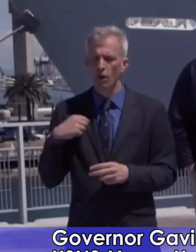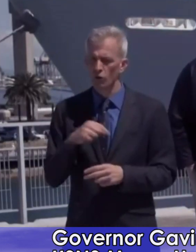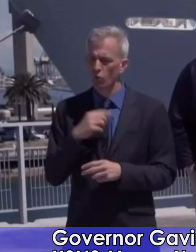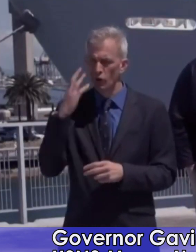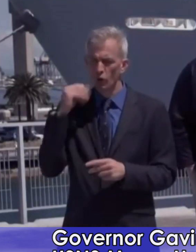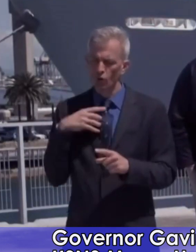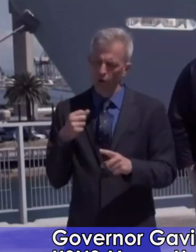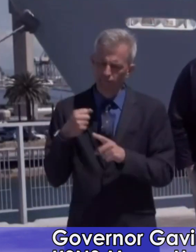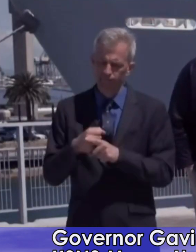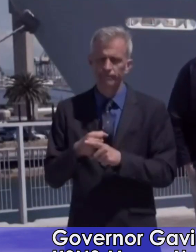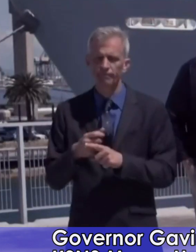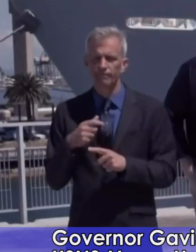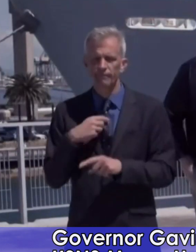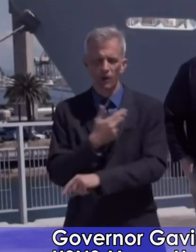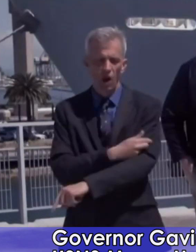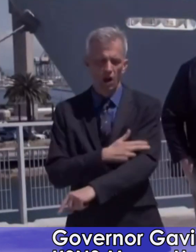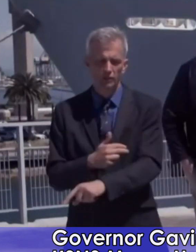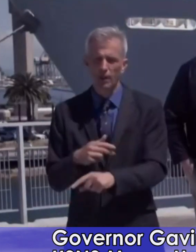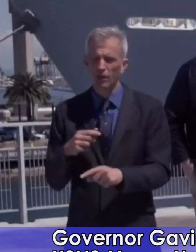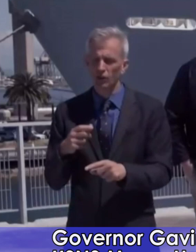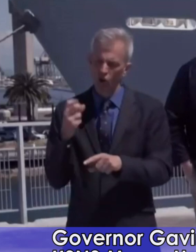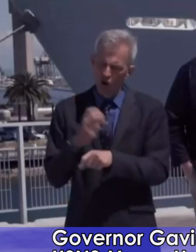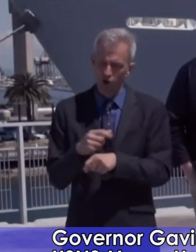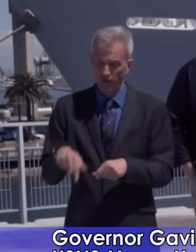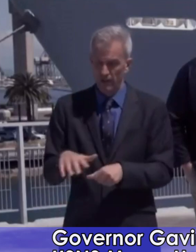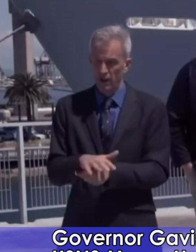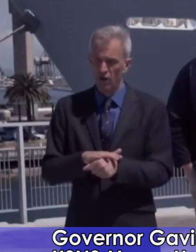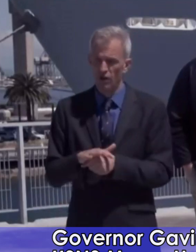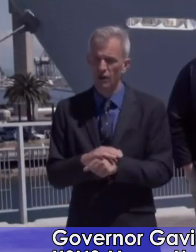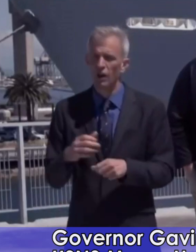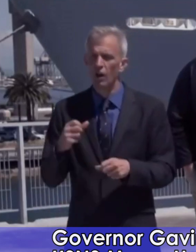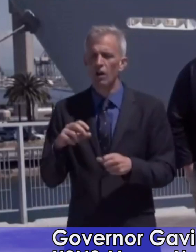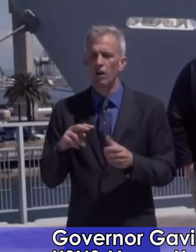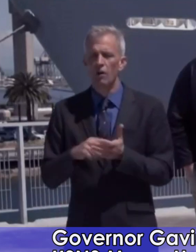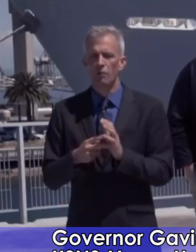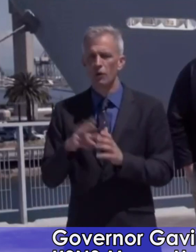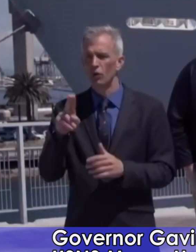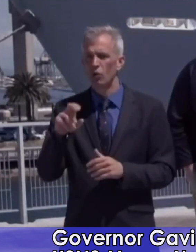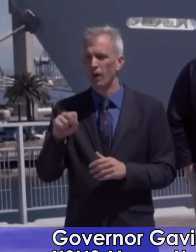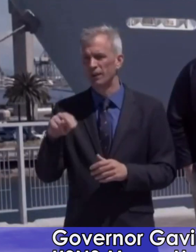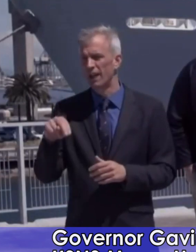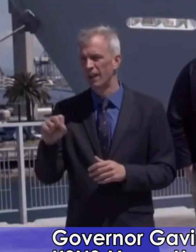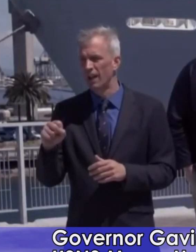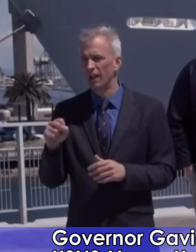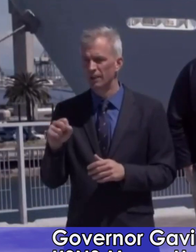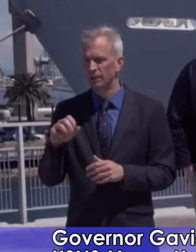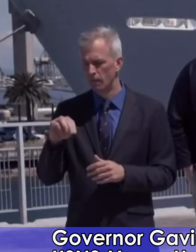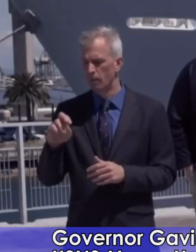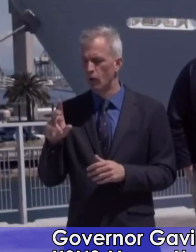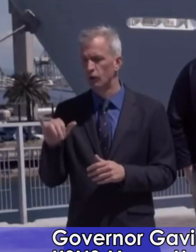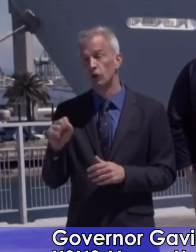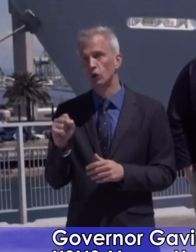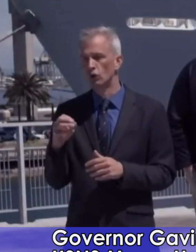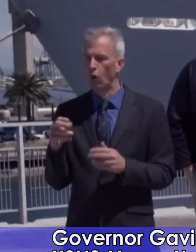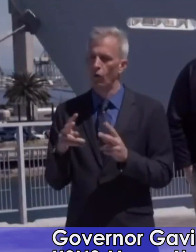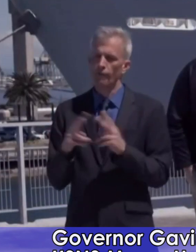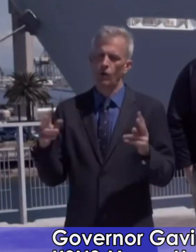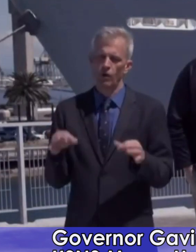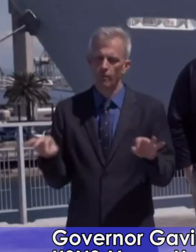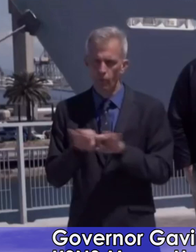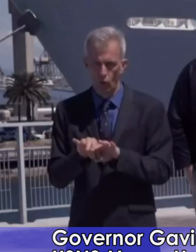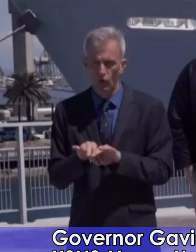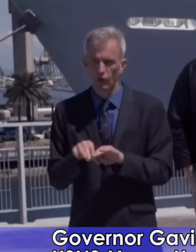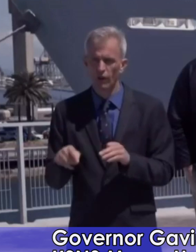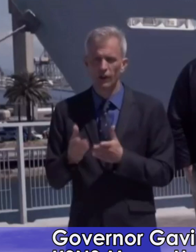hospitalizations that are occurring in this region in particular make the Mercy so profoundly important to meet the moment and provide